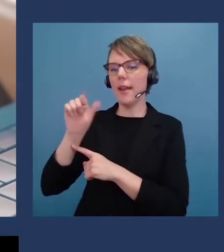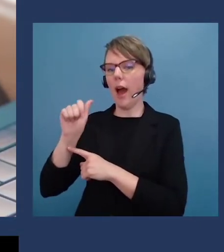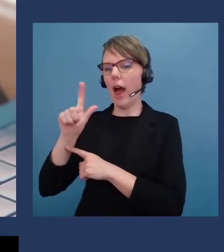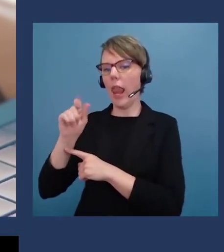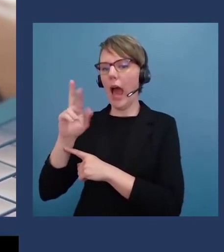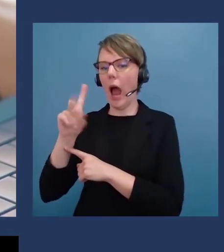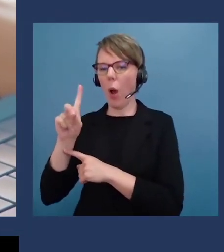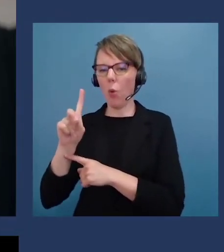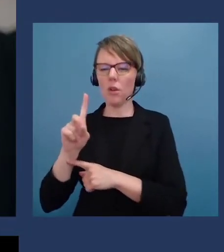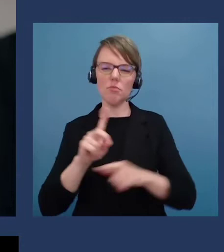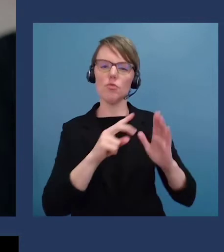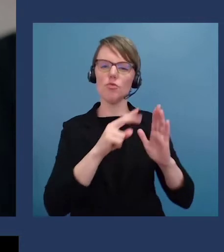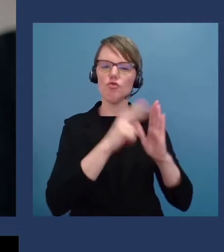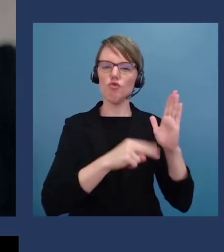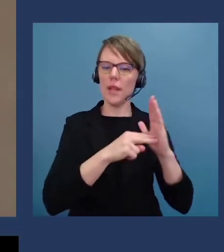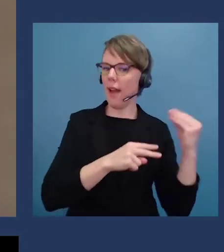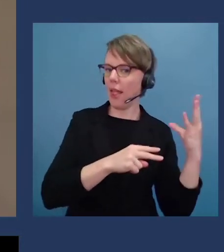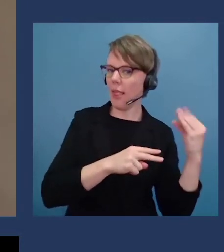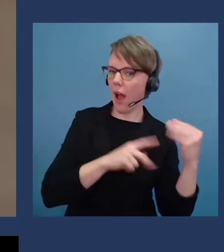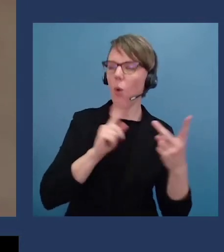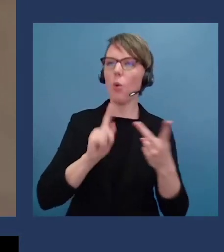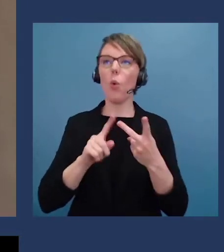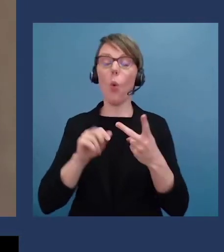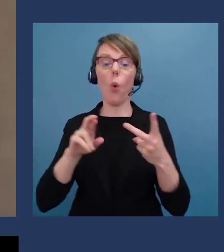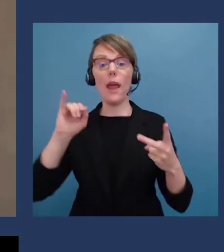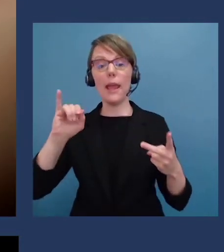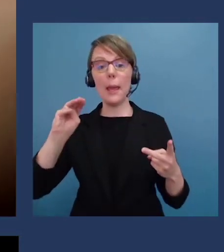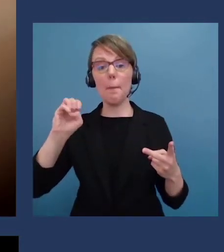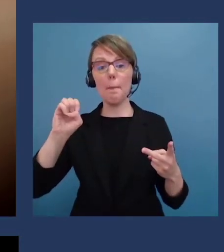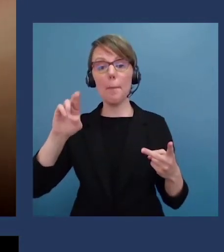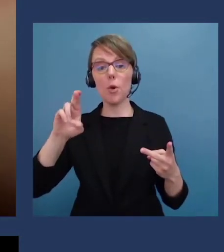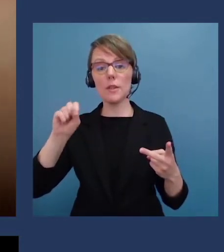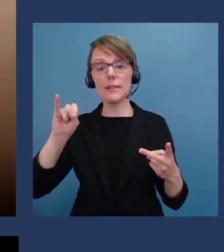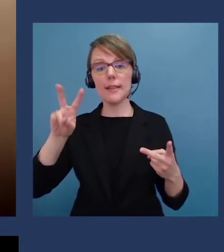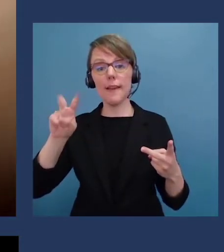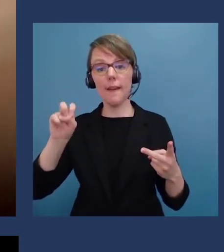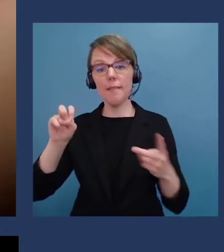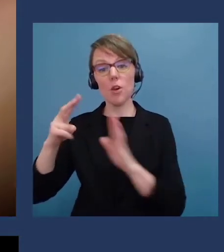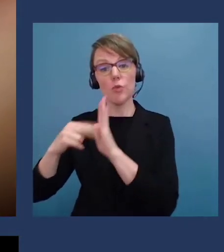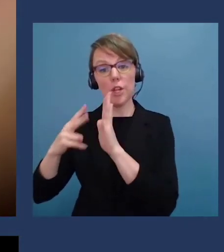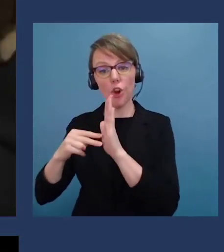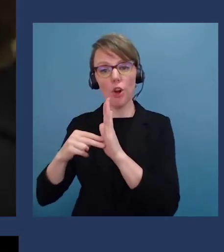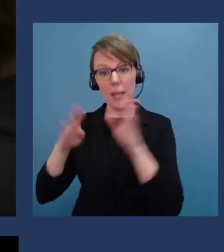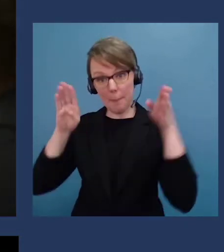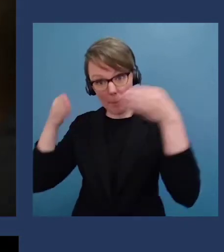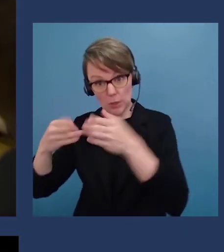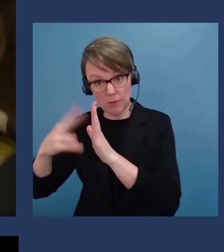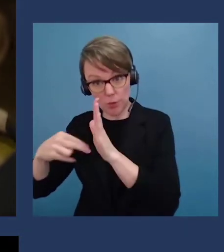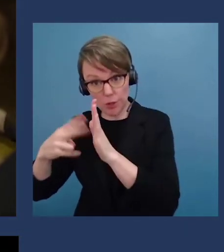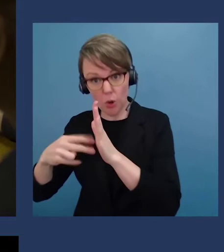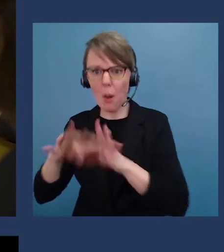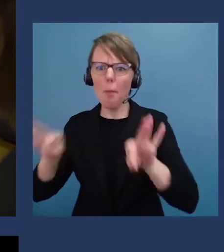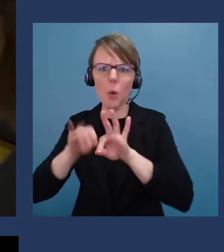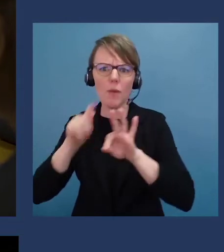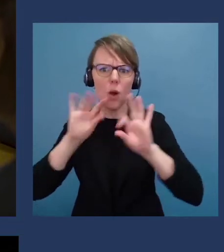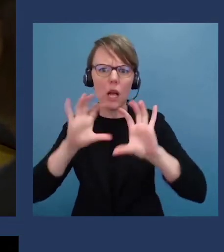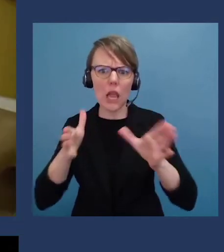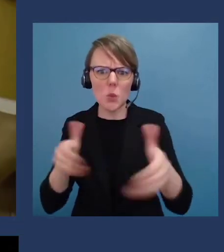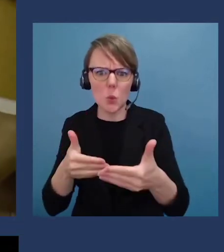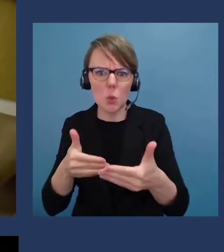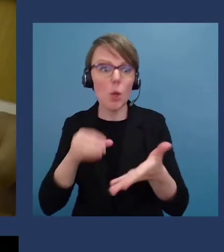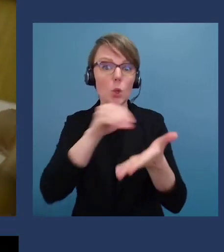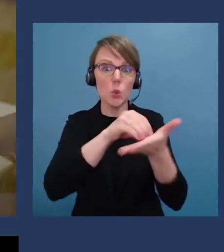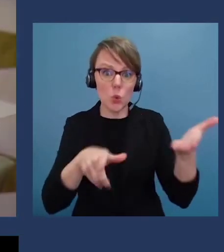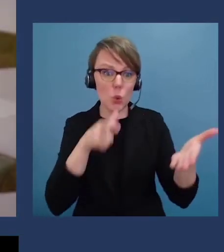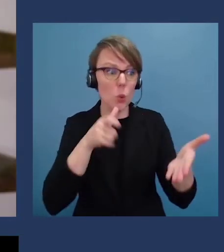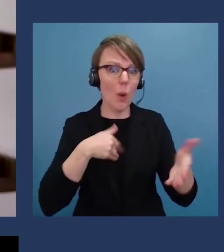more vulnerable. So then enabling them to be productive participants where they are, and using the technology, and